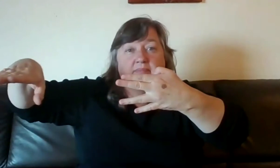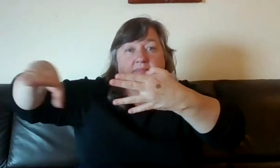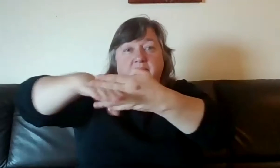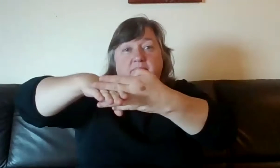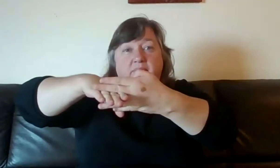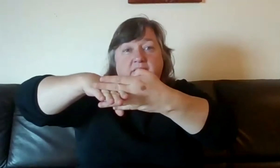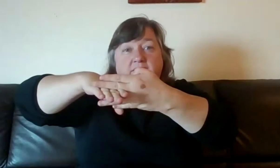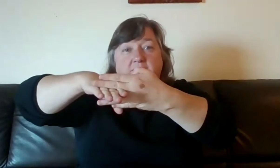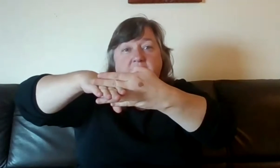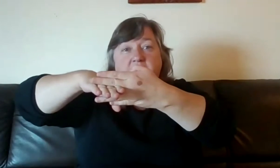Break.